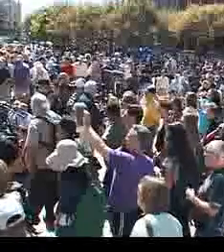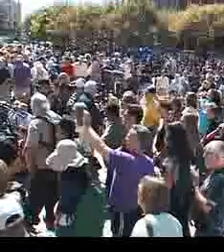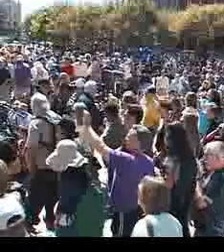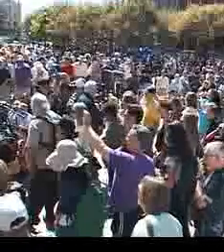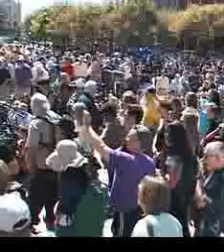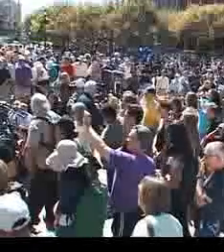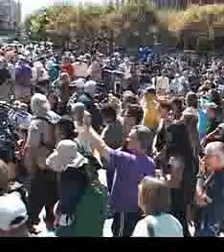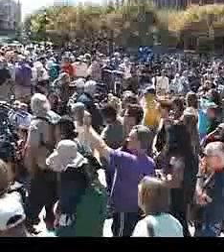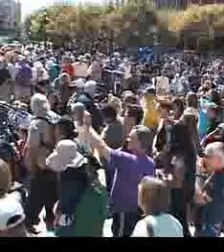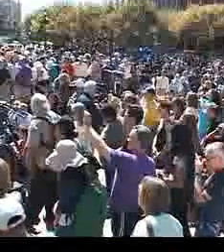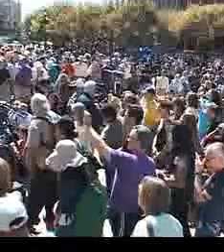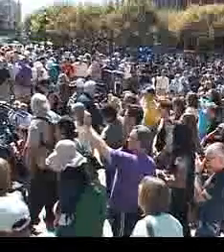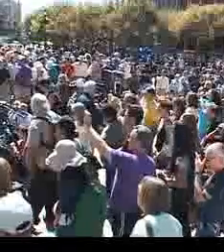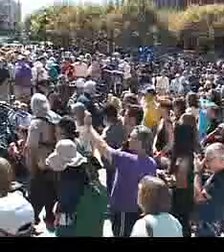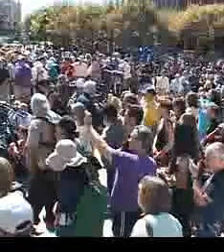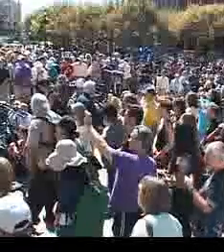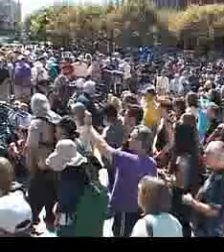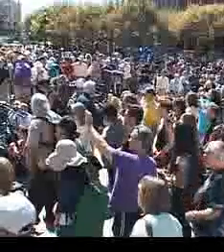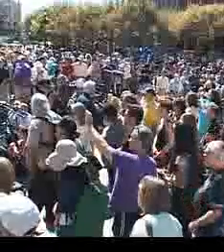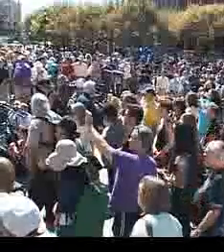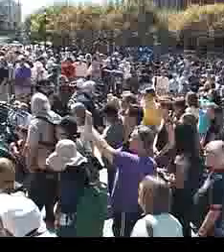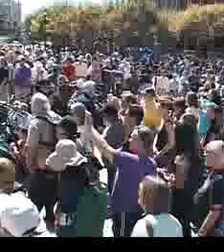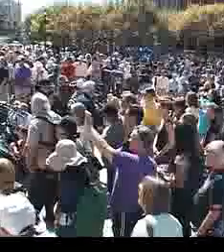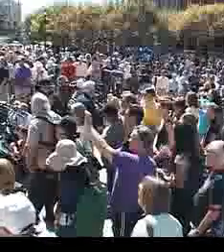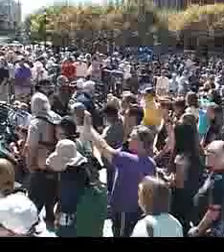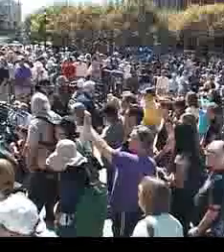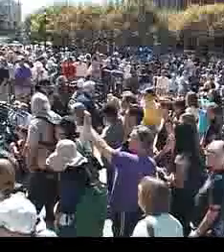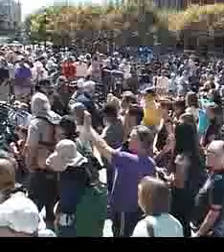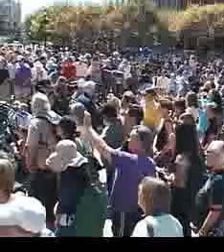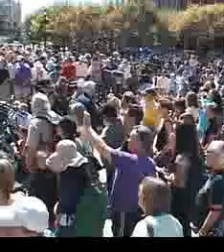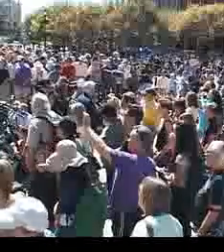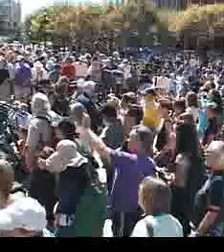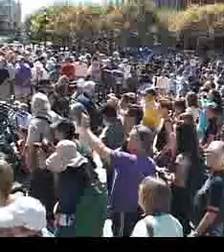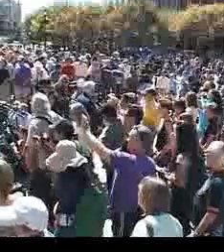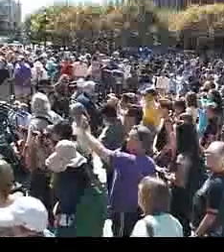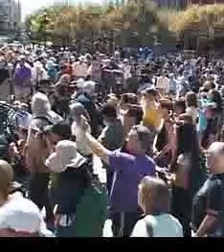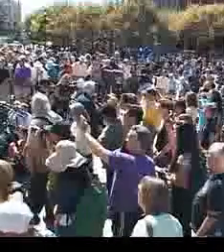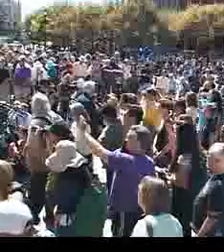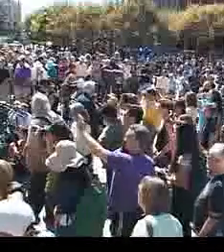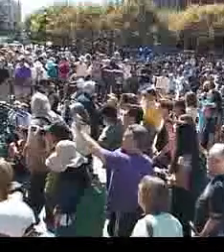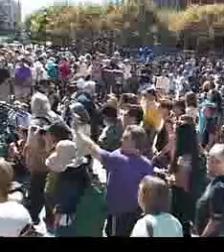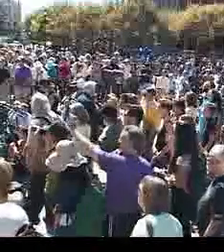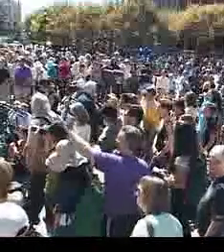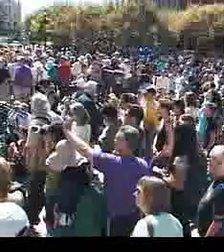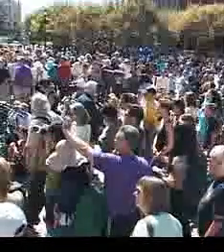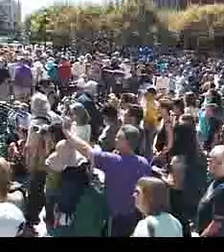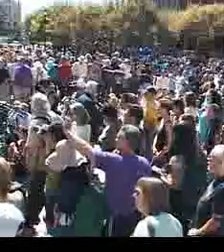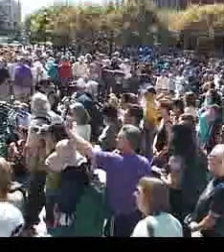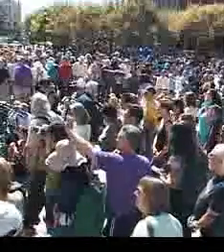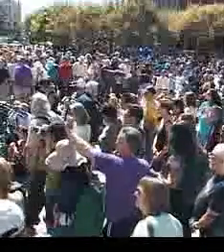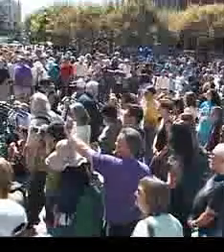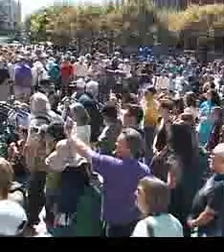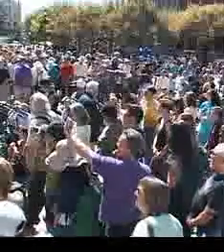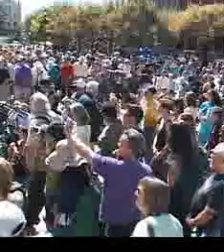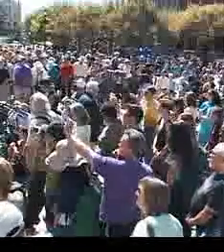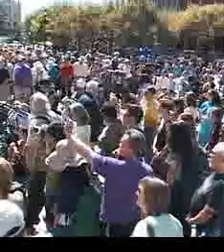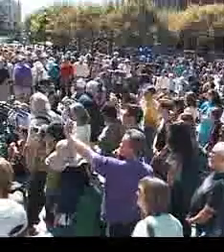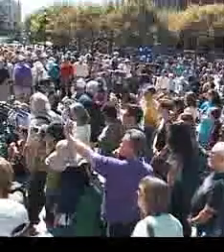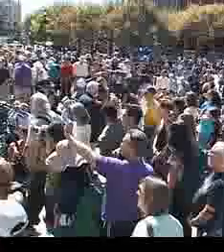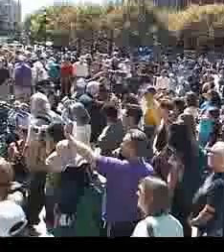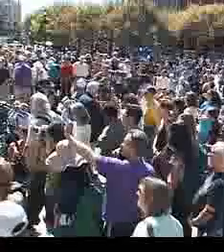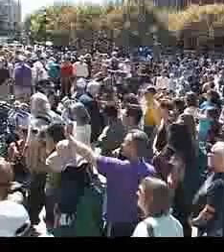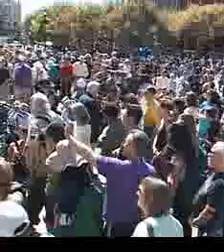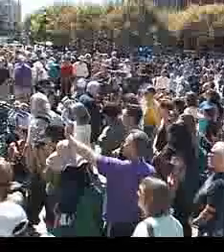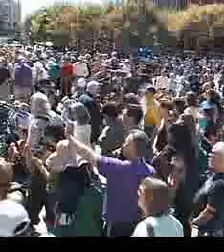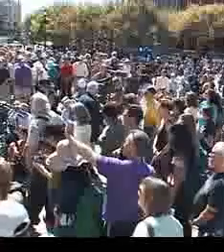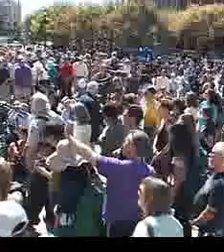to put your bodies upon the gears and upon the wheels, upon the levers, upon all the apparatus, and you've got to make it stop. And you've got to